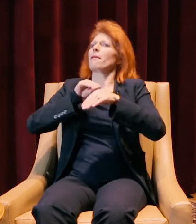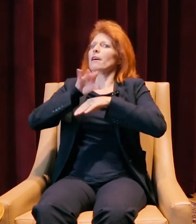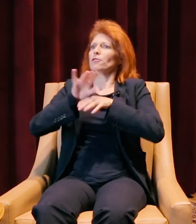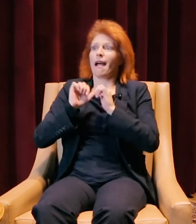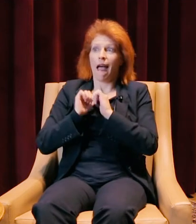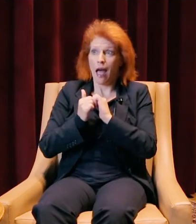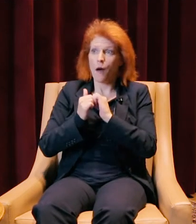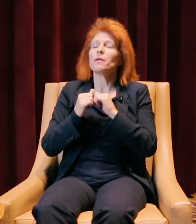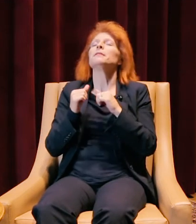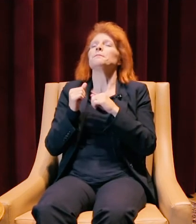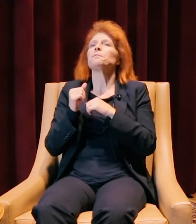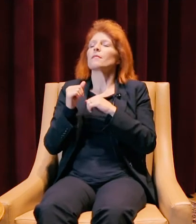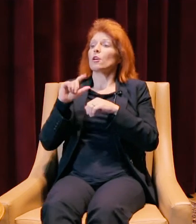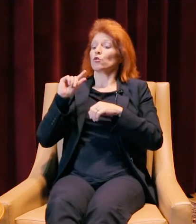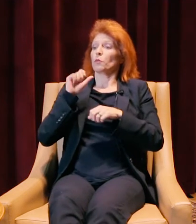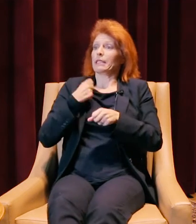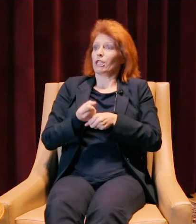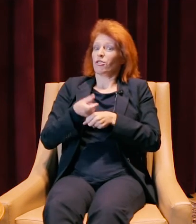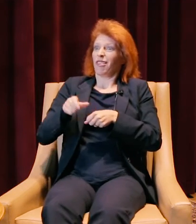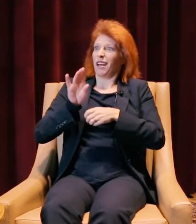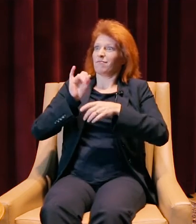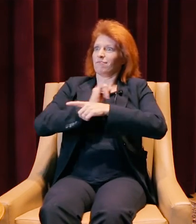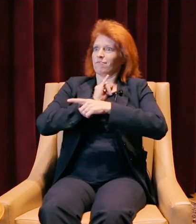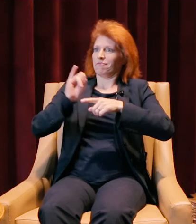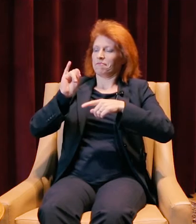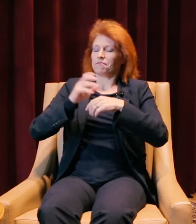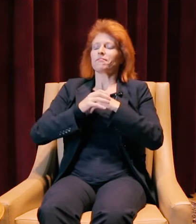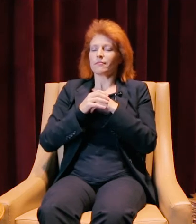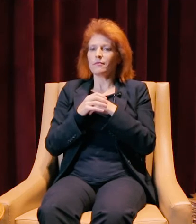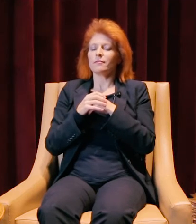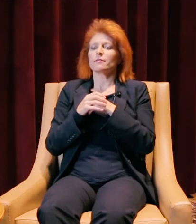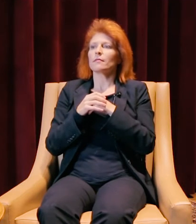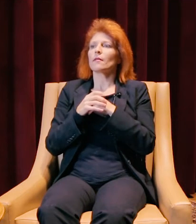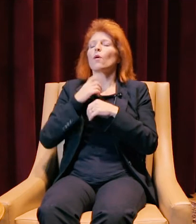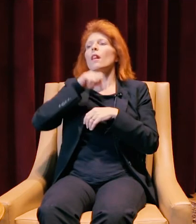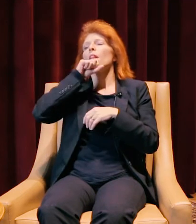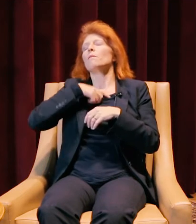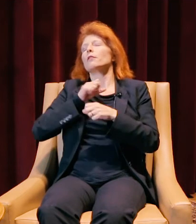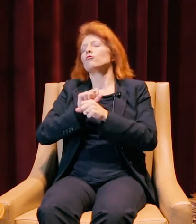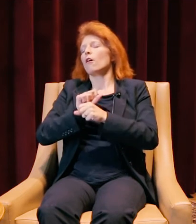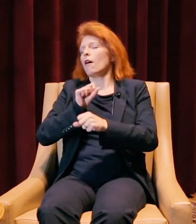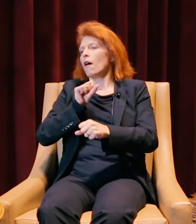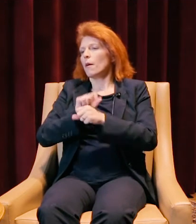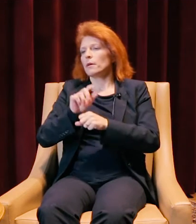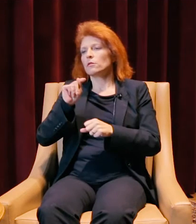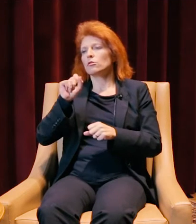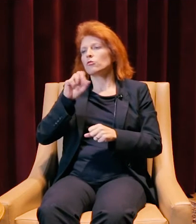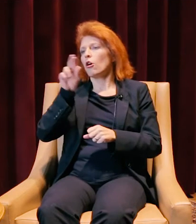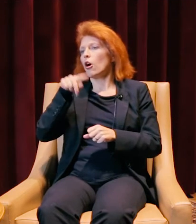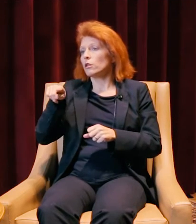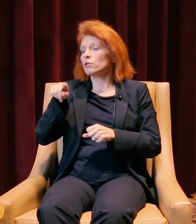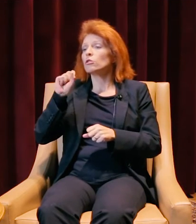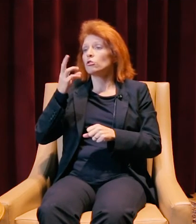advisor was I had spent 21 years in the industry, and I loved my job at Starz and